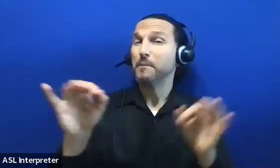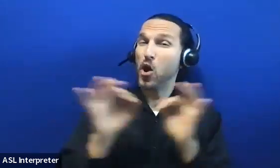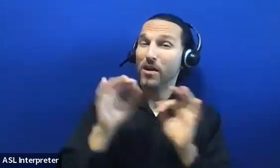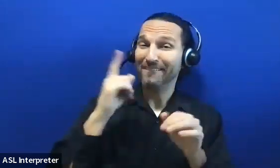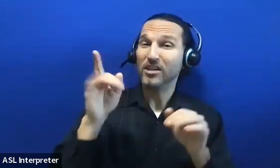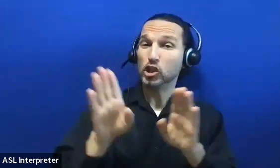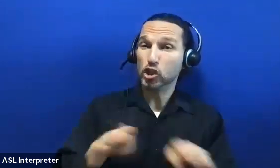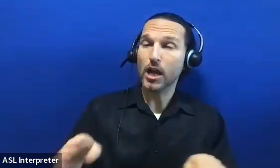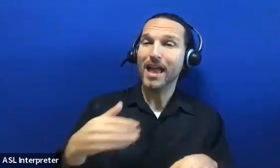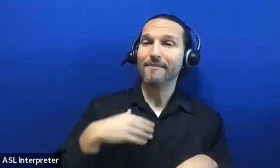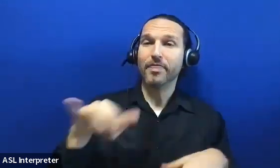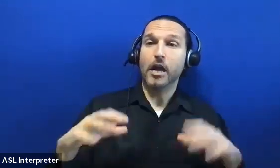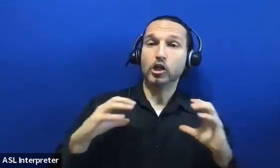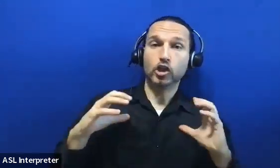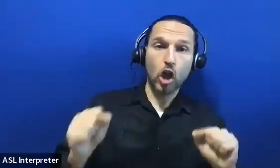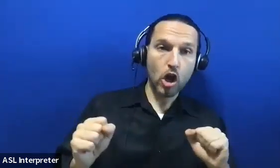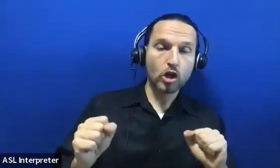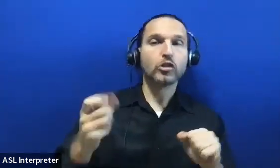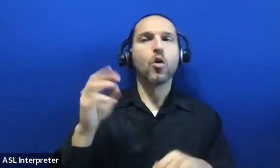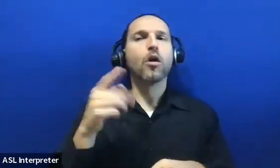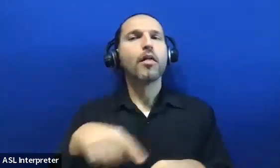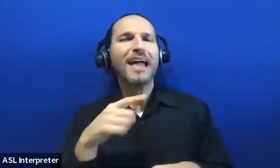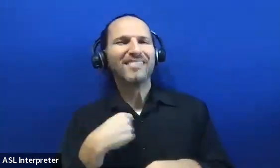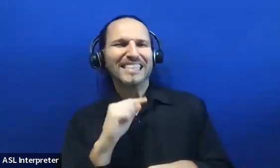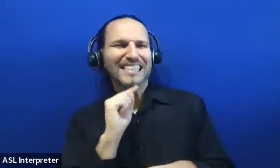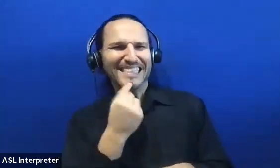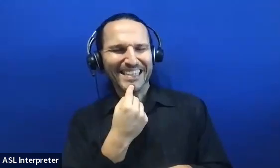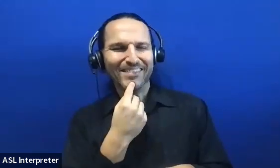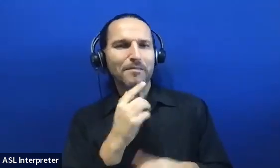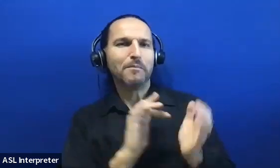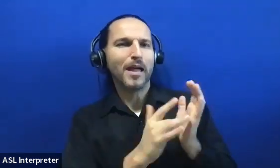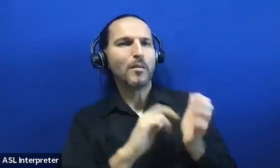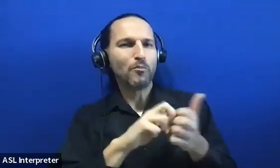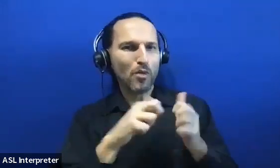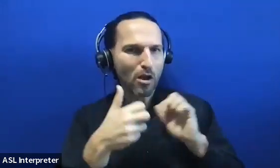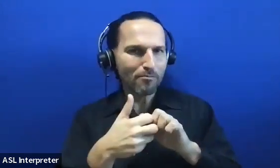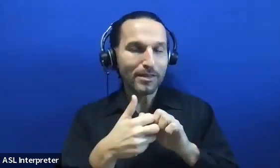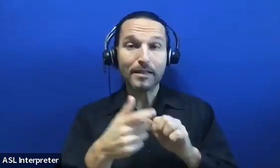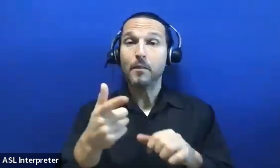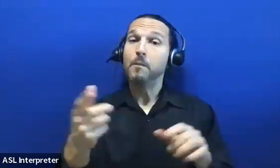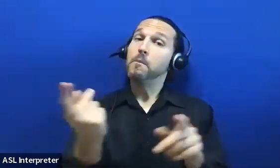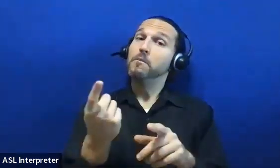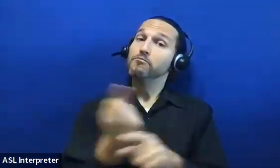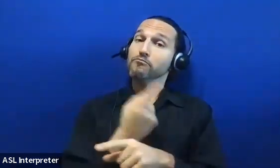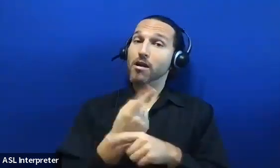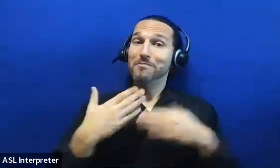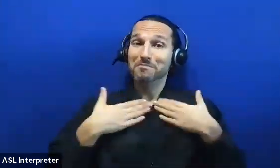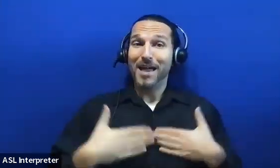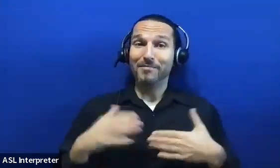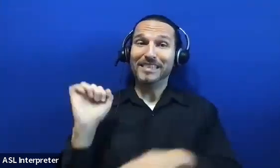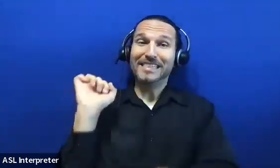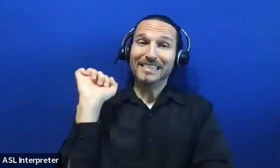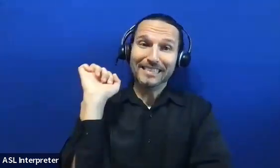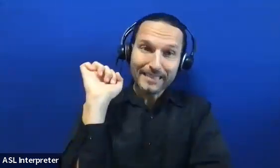for kids with charge syndrome or kids that have more medical needs, because getting them in the right position can sometimes be